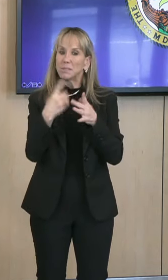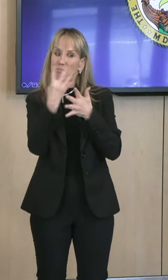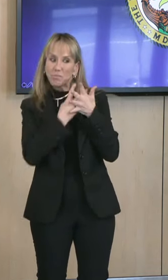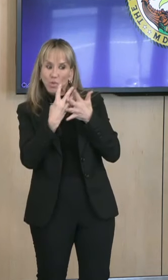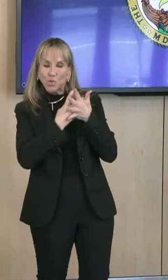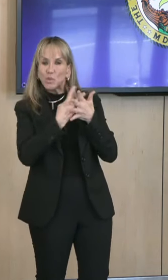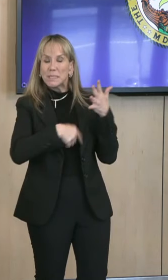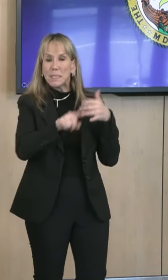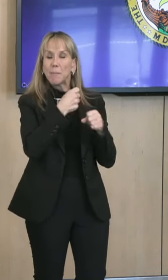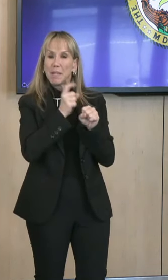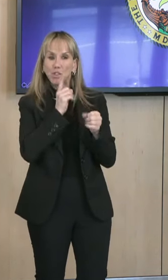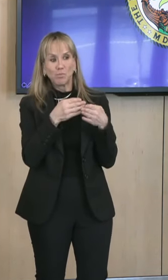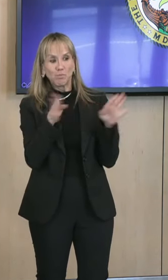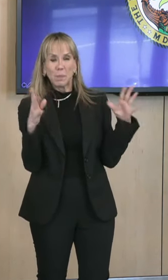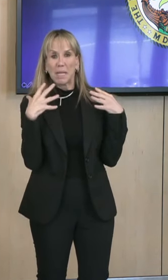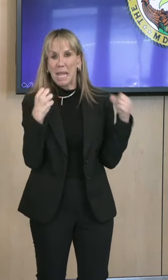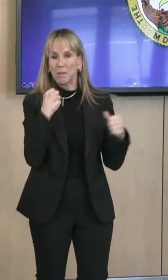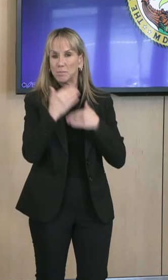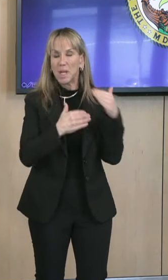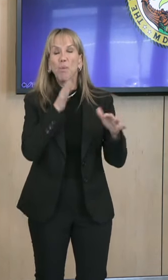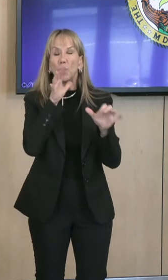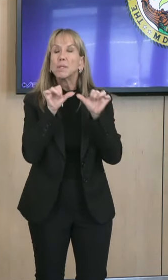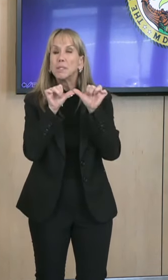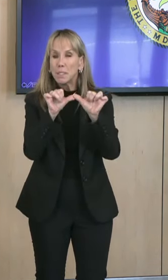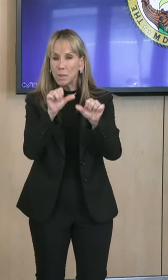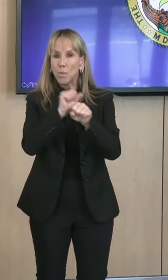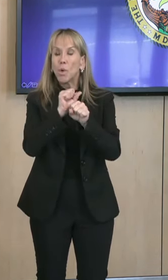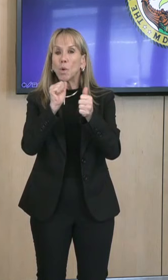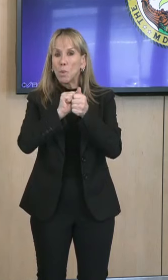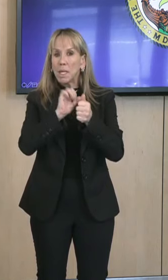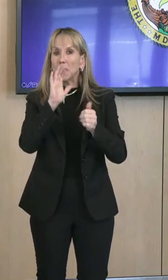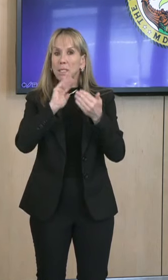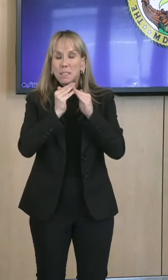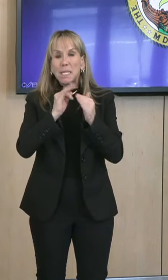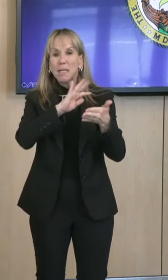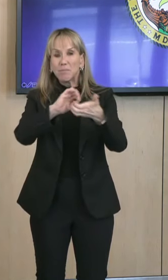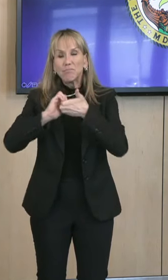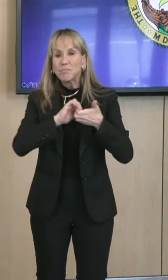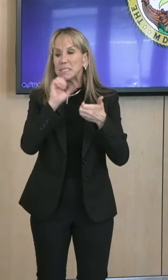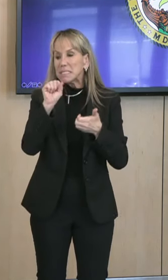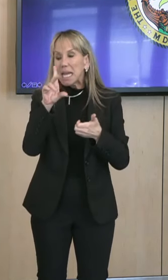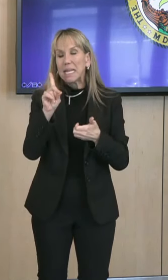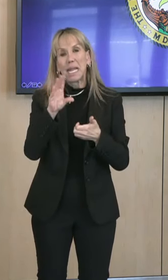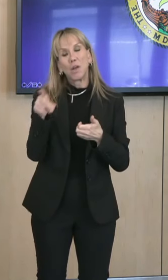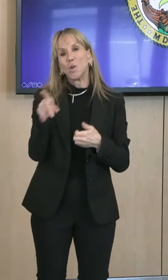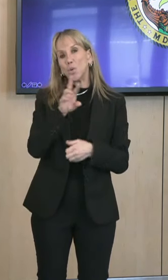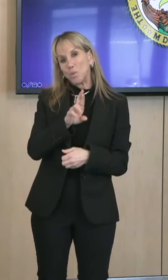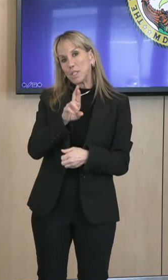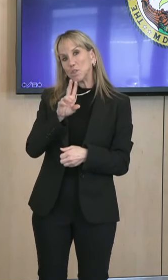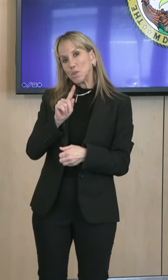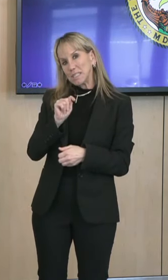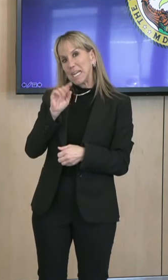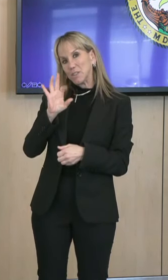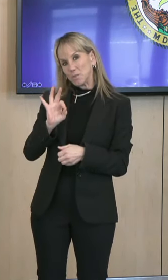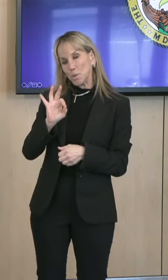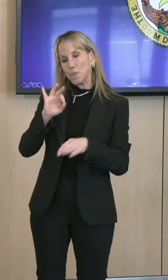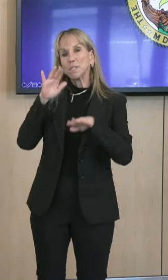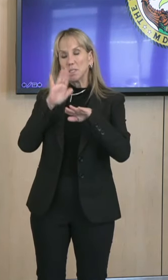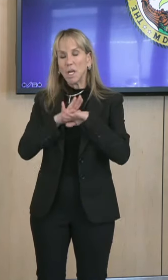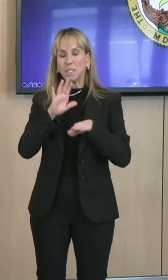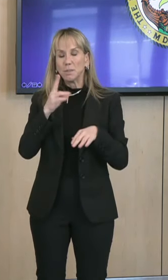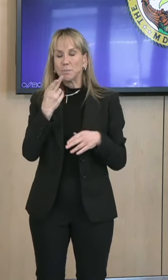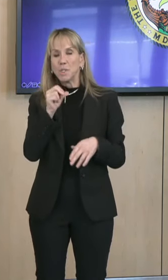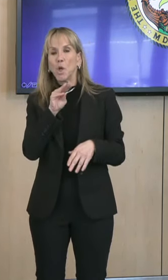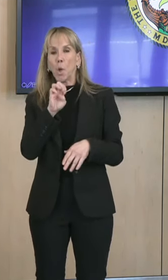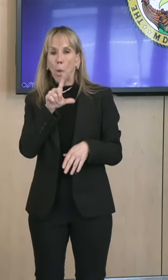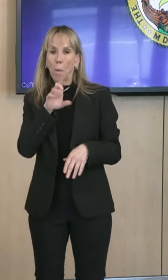these individuals. And we will continue to work collaboratively with the City of San Diego, the Regional Task Force on Homeless, and all of our homeless providers to protect this